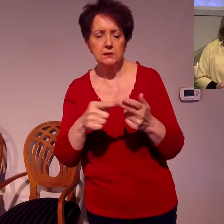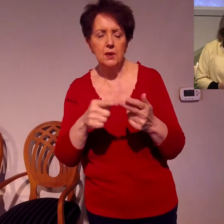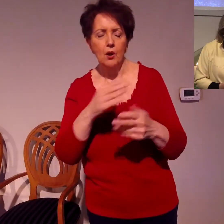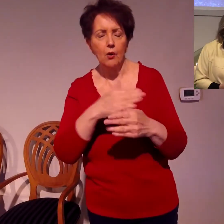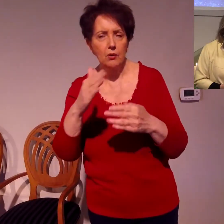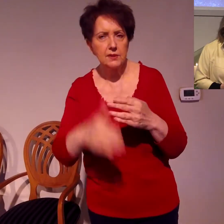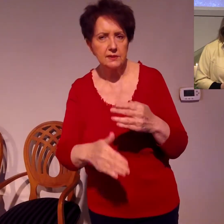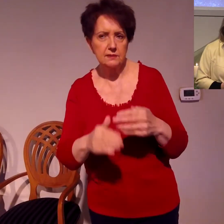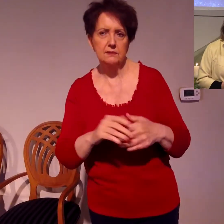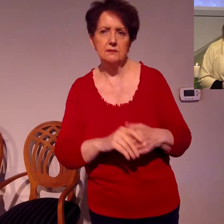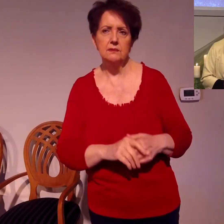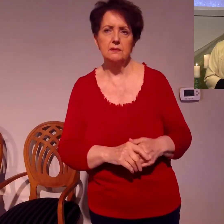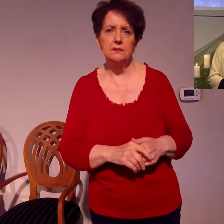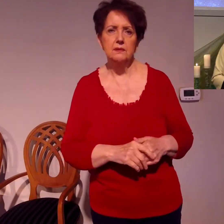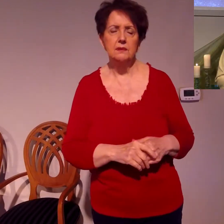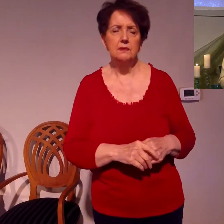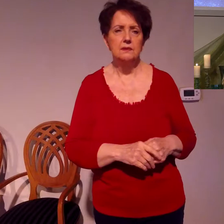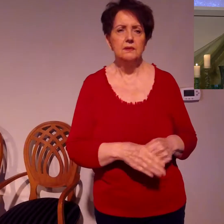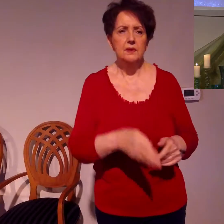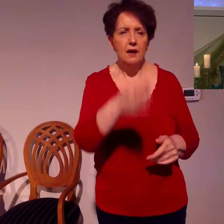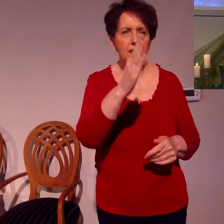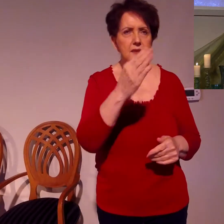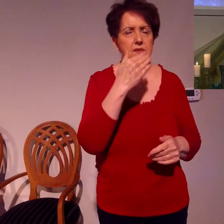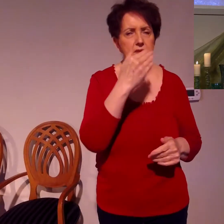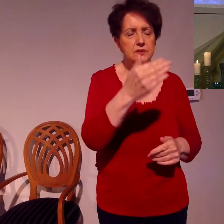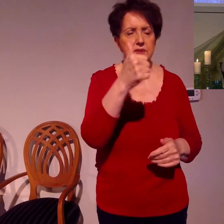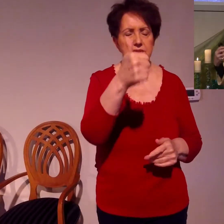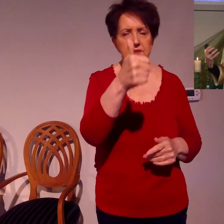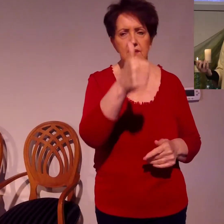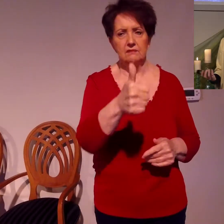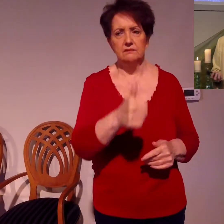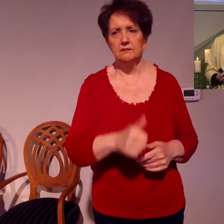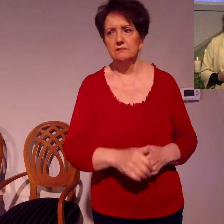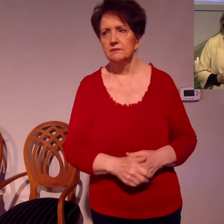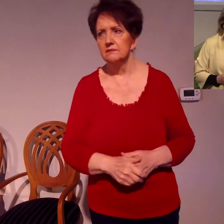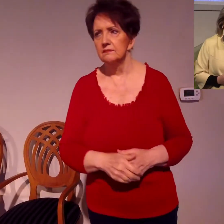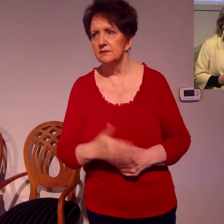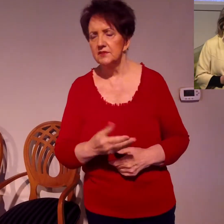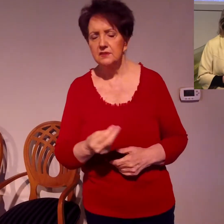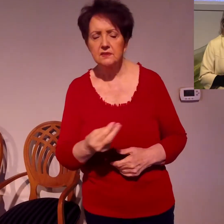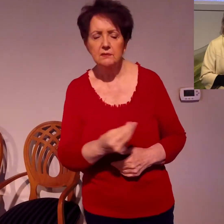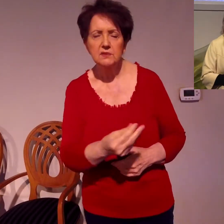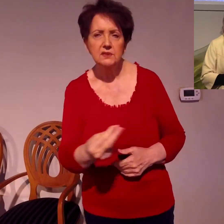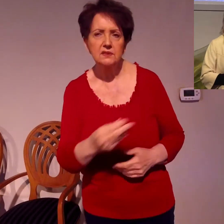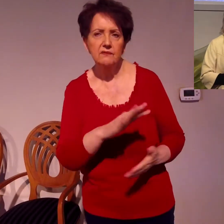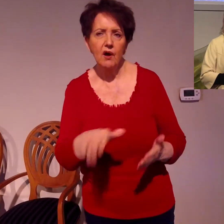good itself. It's the substance of all things.